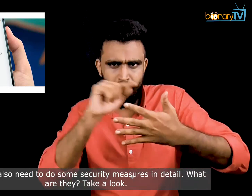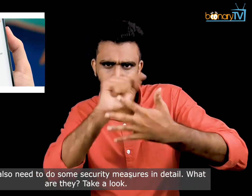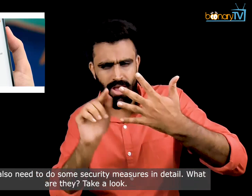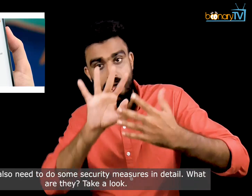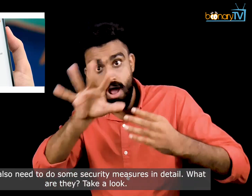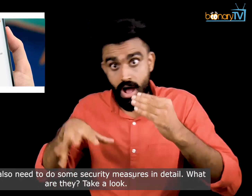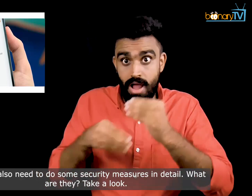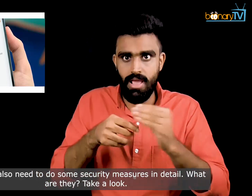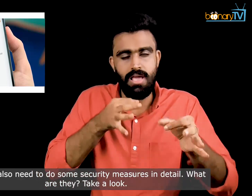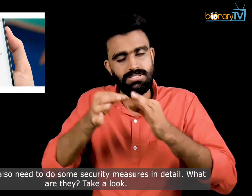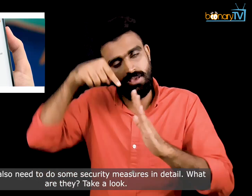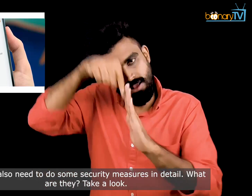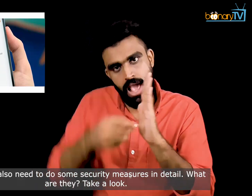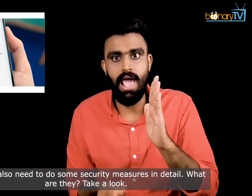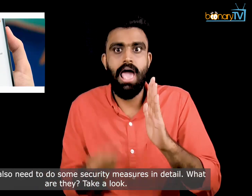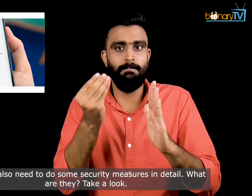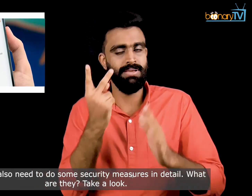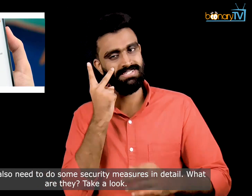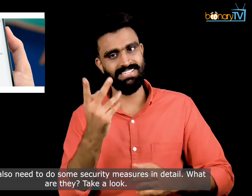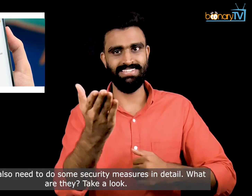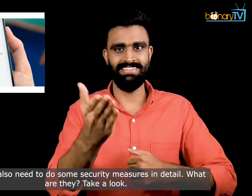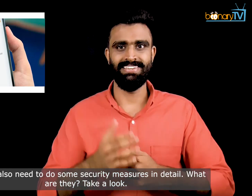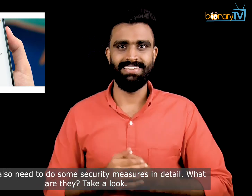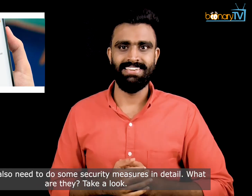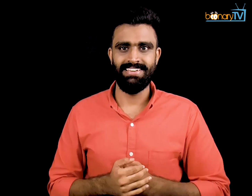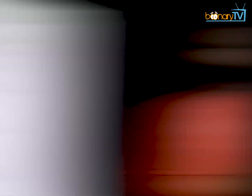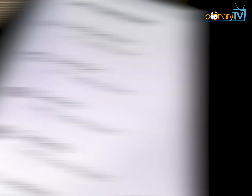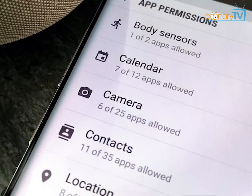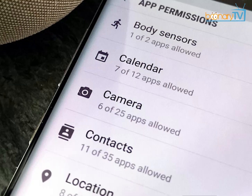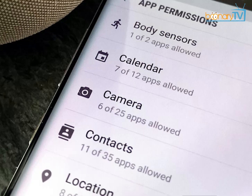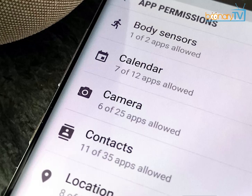do some security measures in detail. What are they? Take a look.